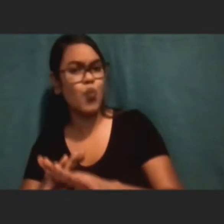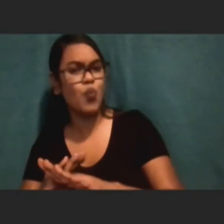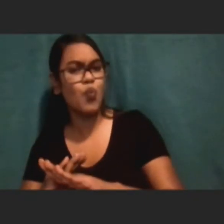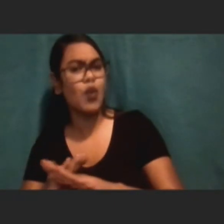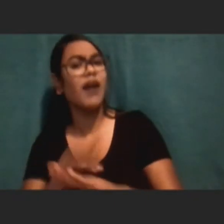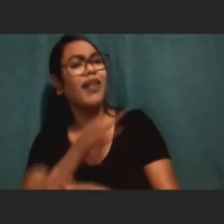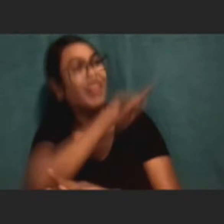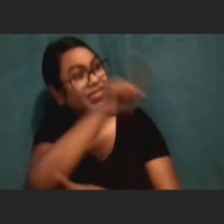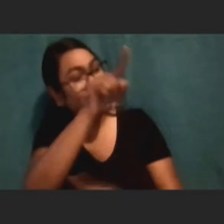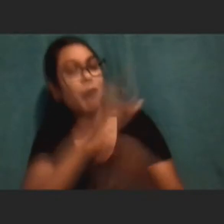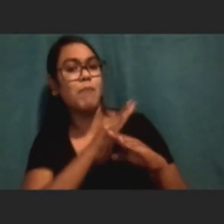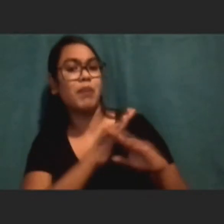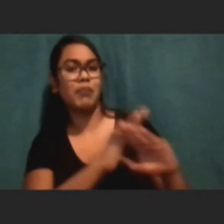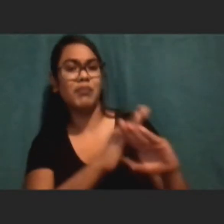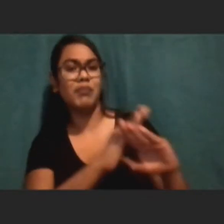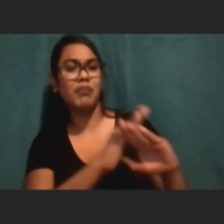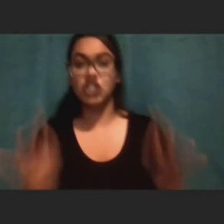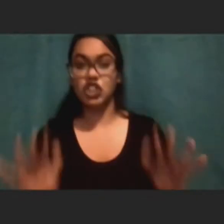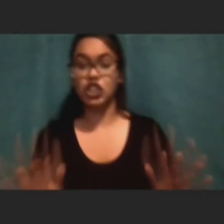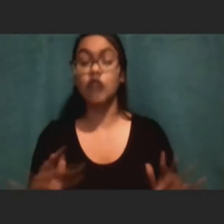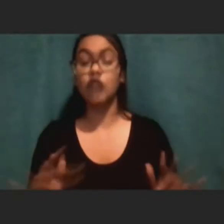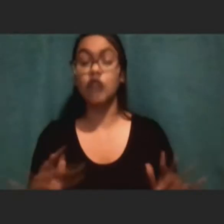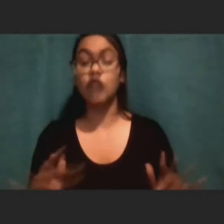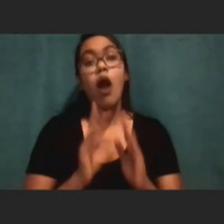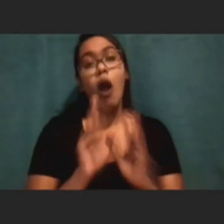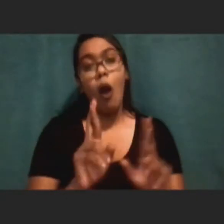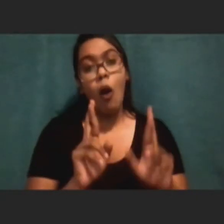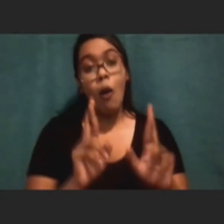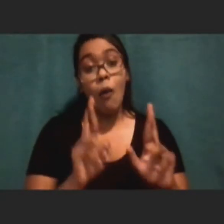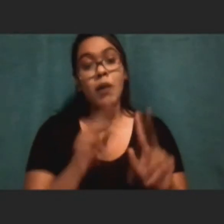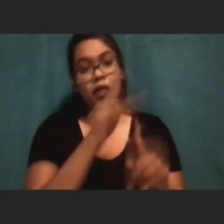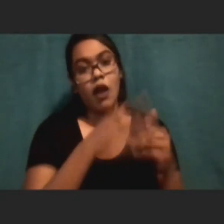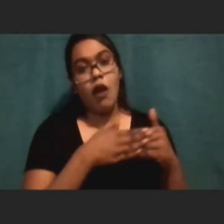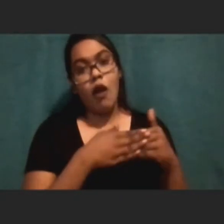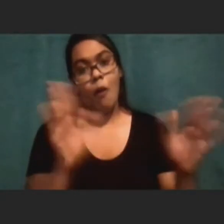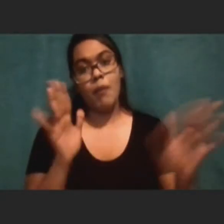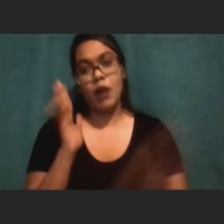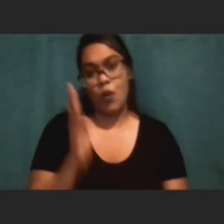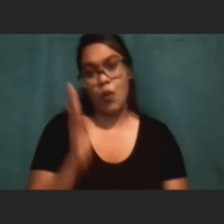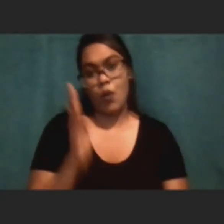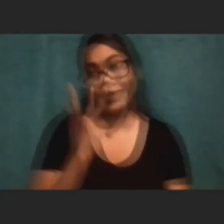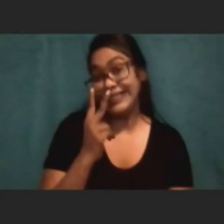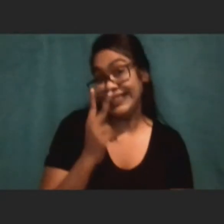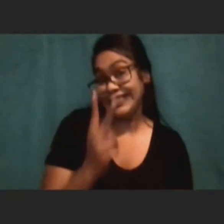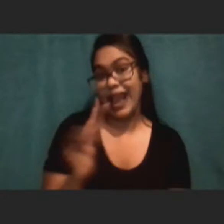sooner rather than later they will see, the